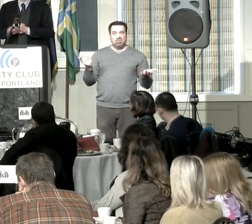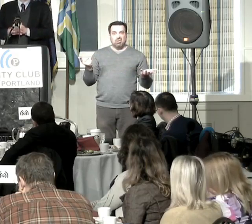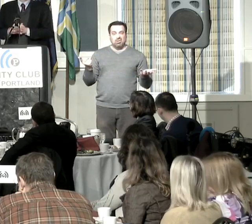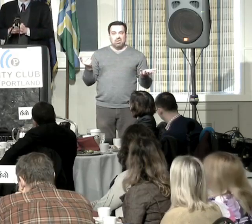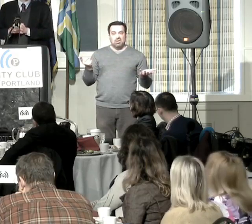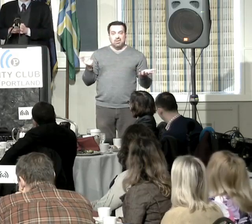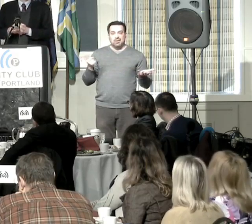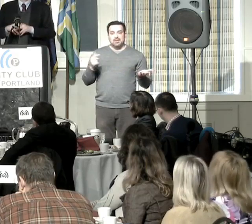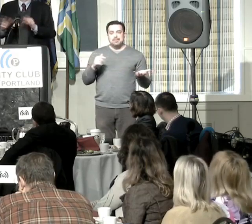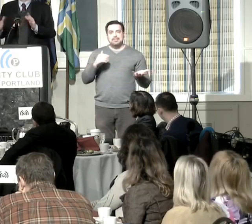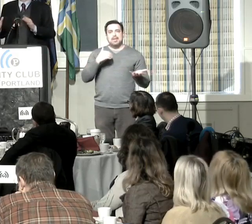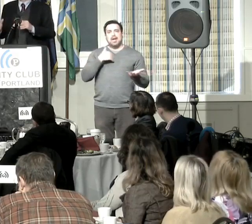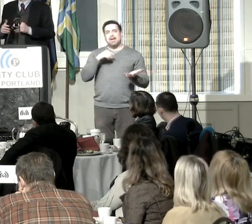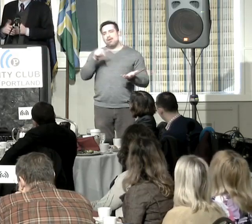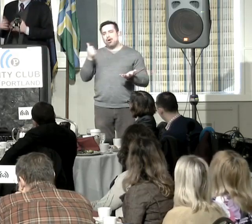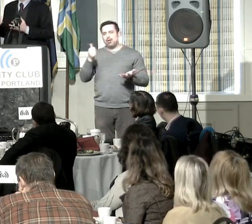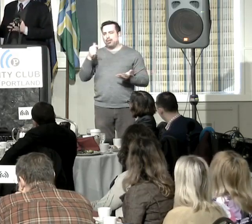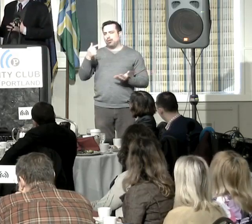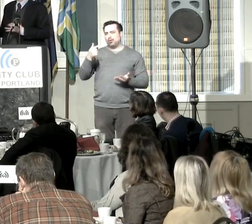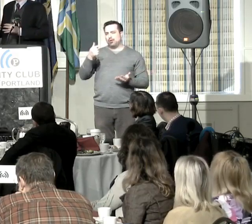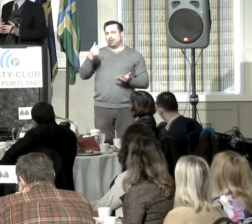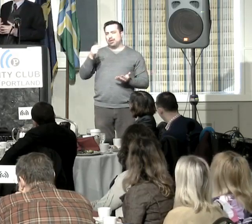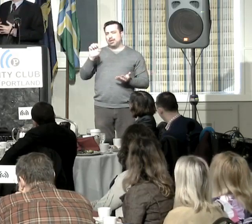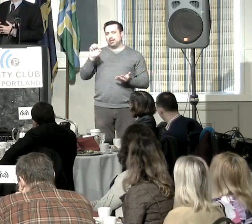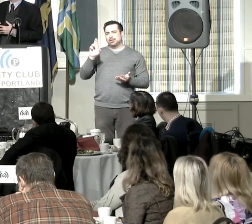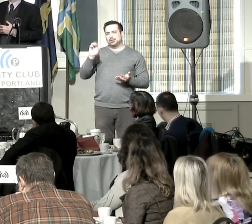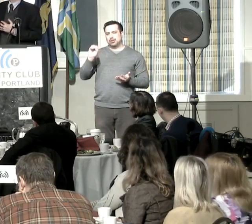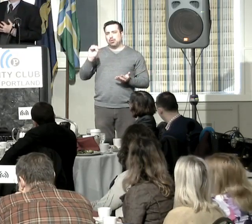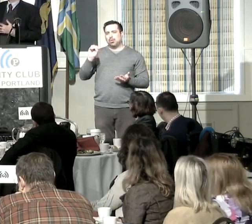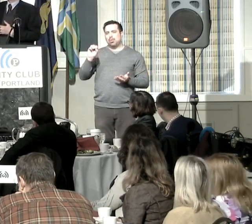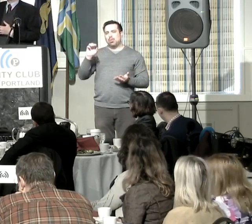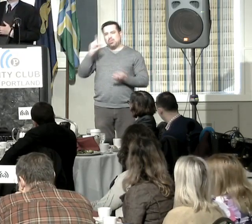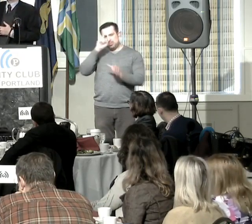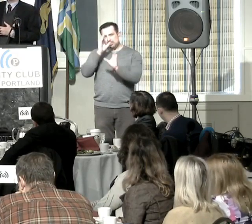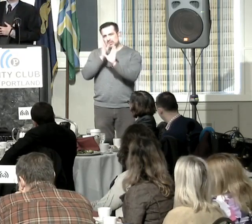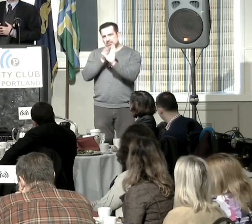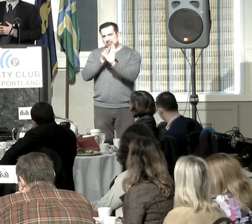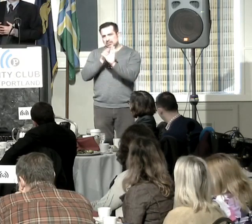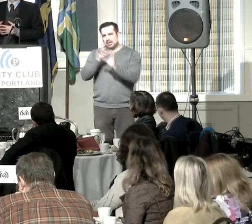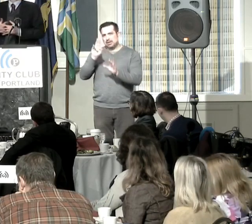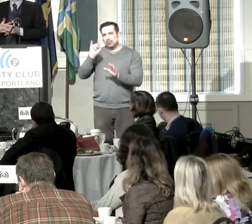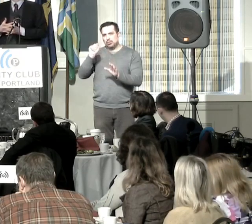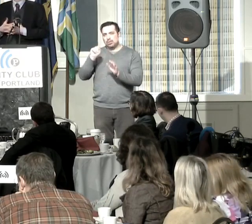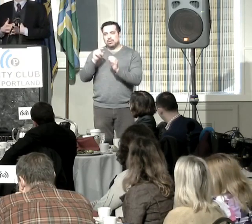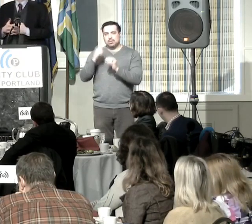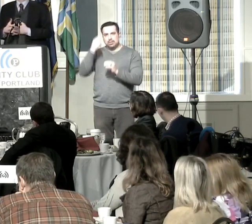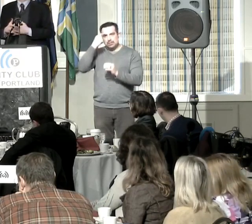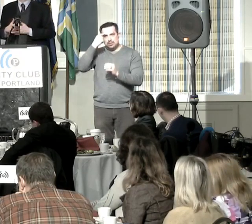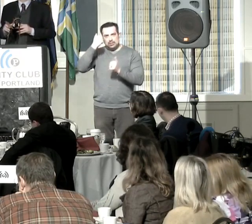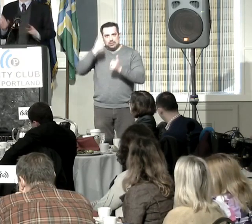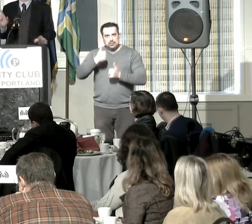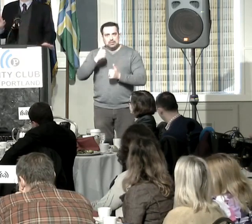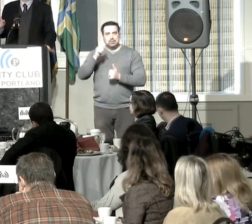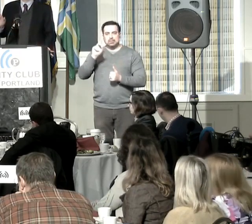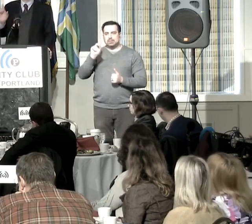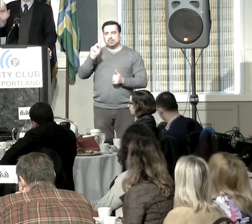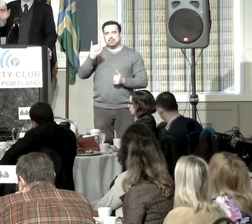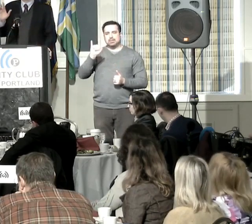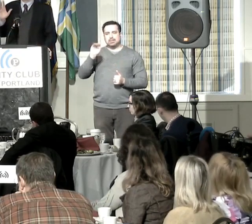was a geropsych unit, as it's called, which is where people with serious dementia and behavior problems were sent. I